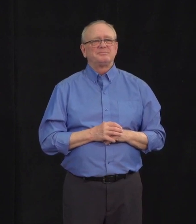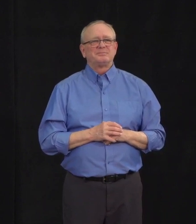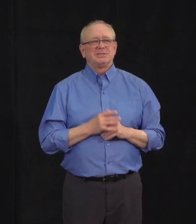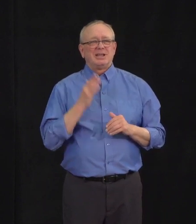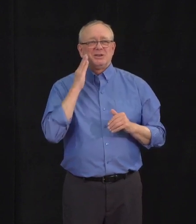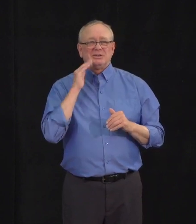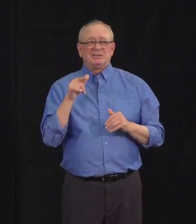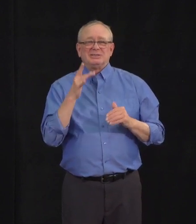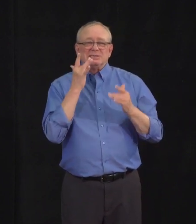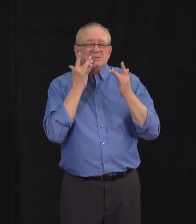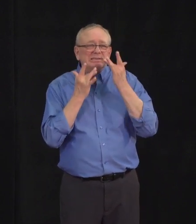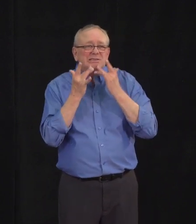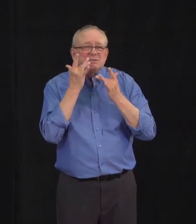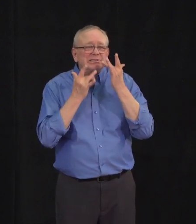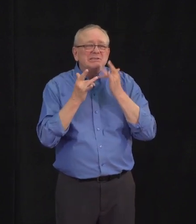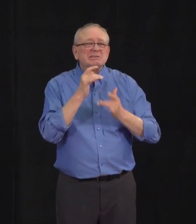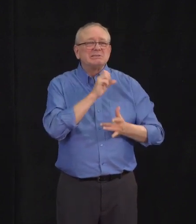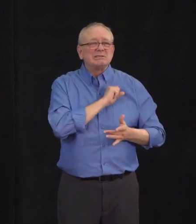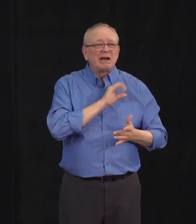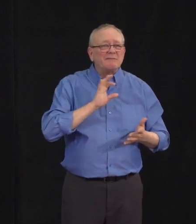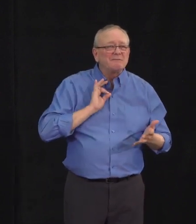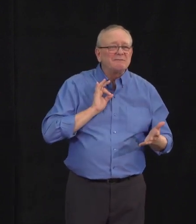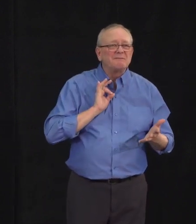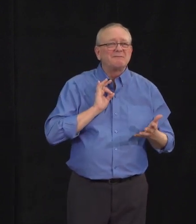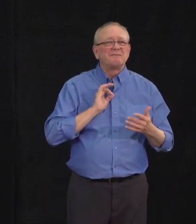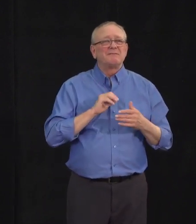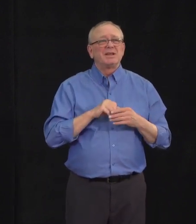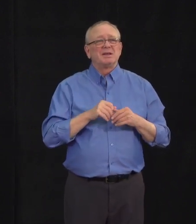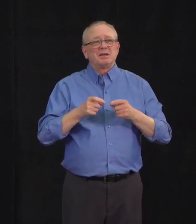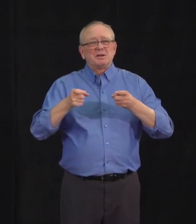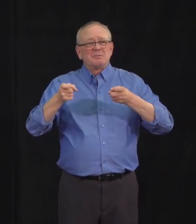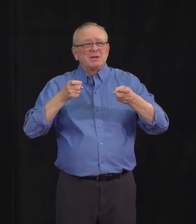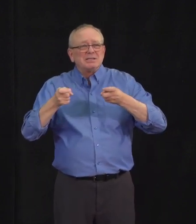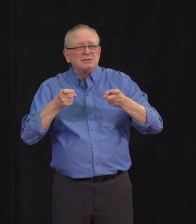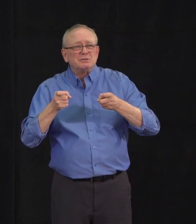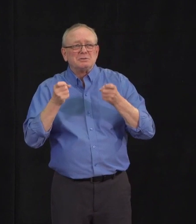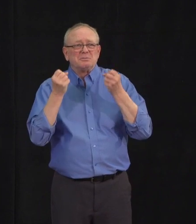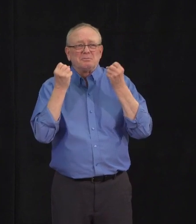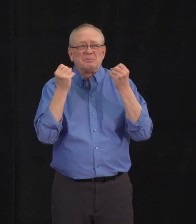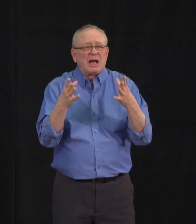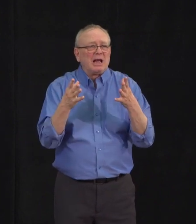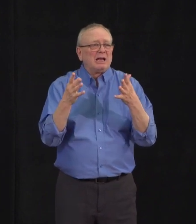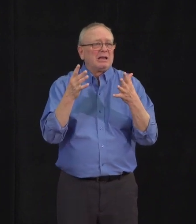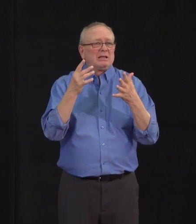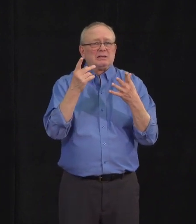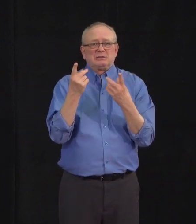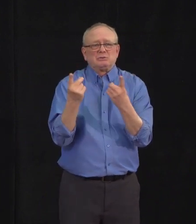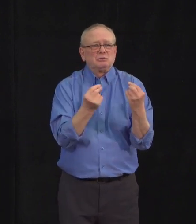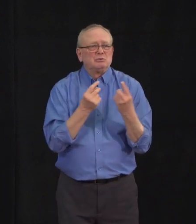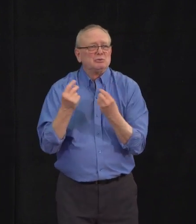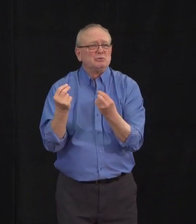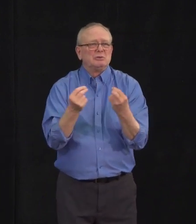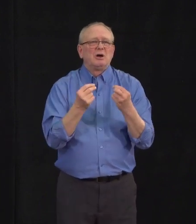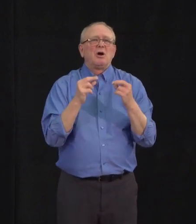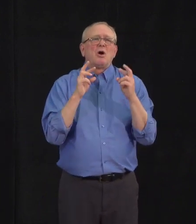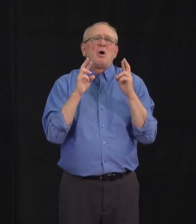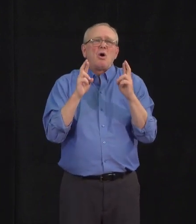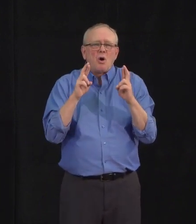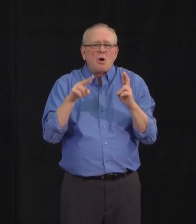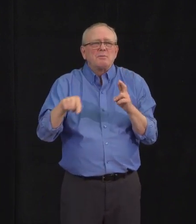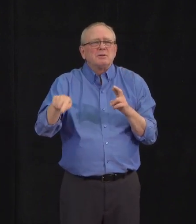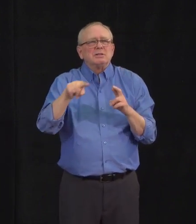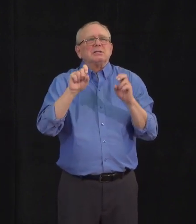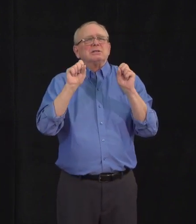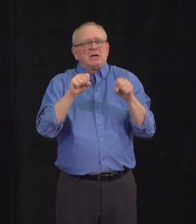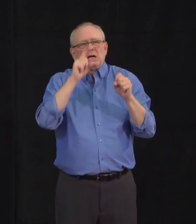as they would like to have. So hopefully this will allow for planning to take place and for an ability